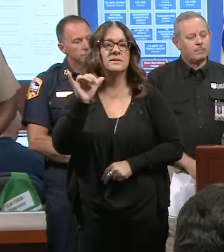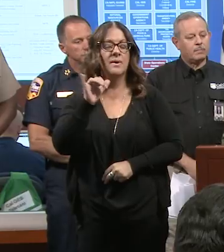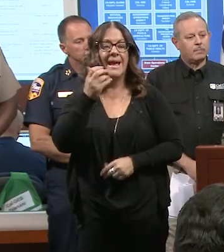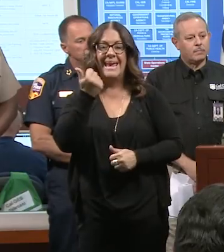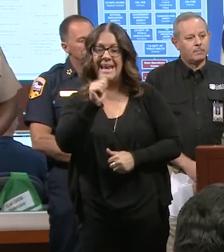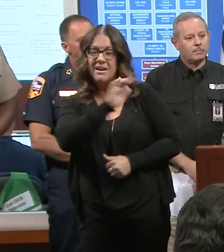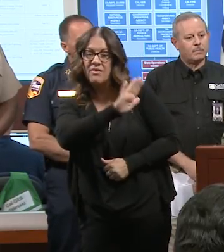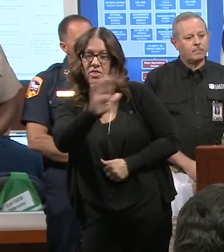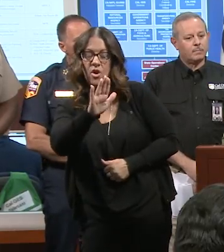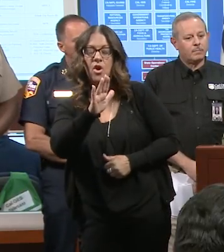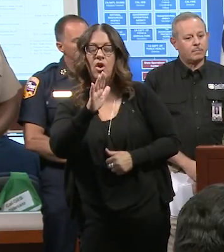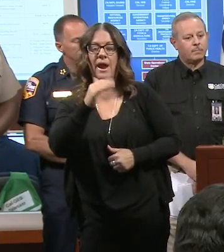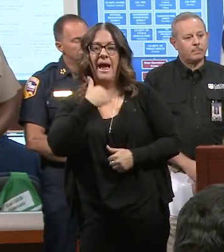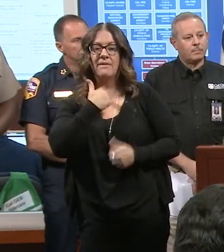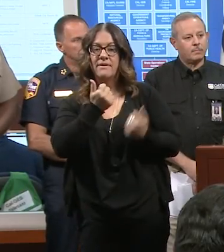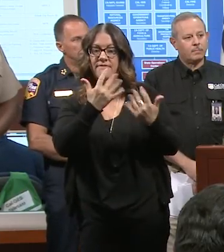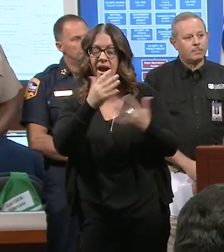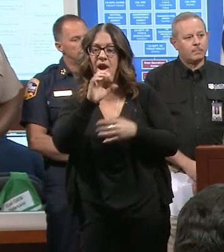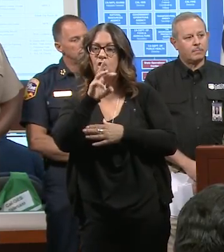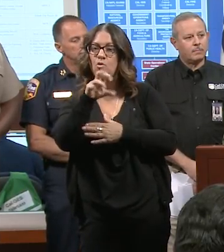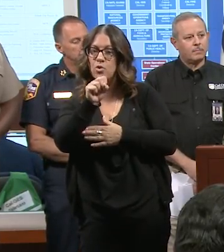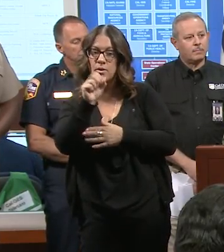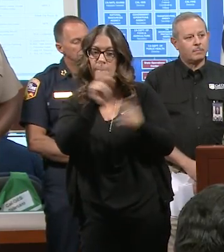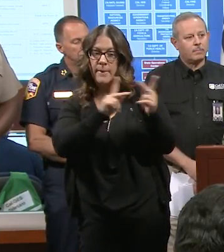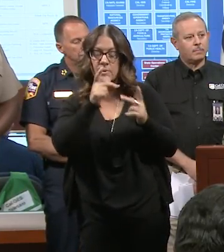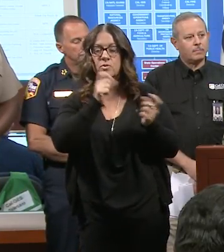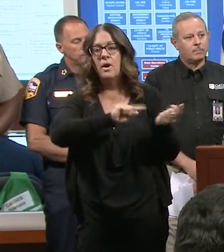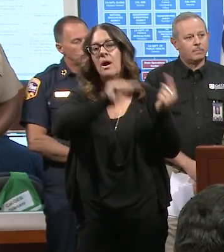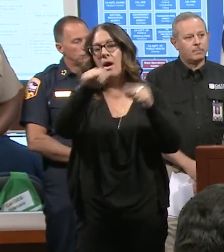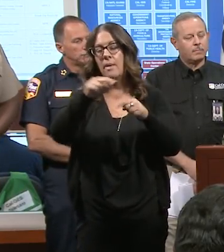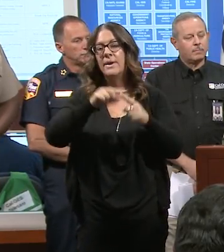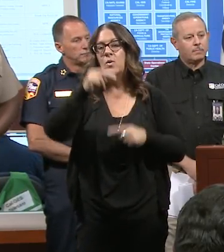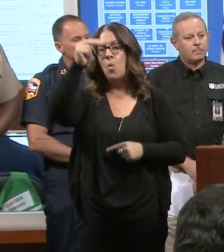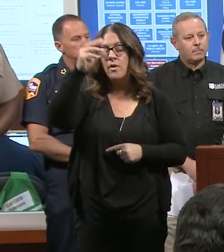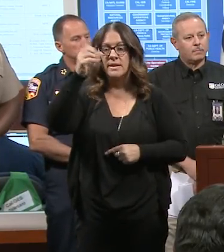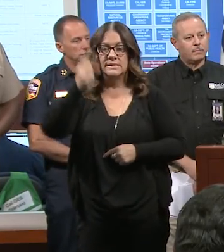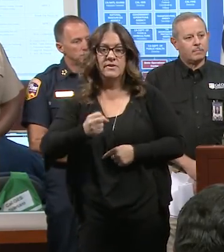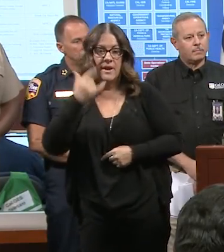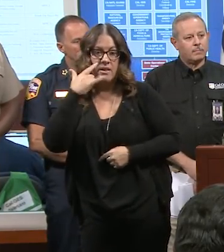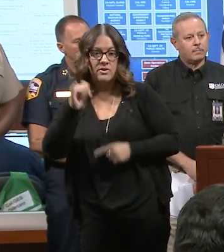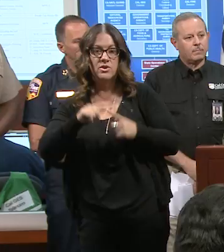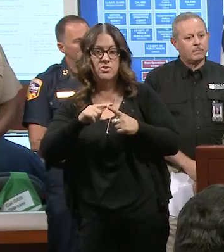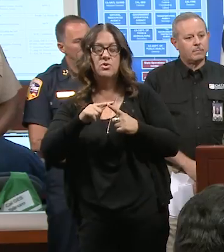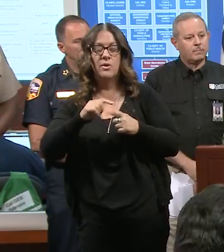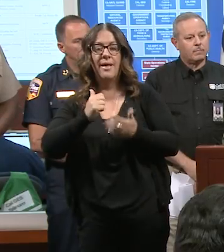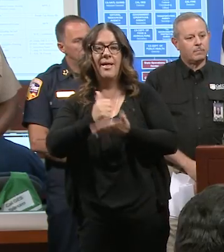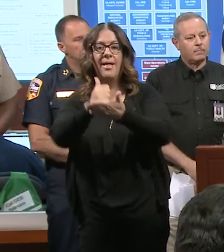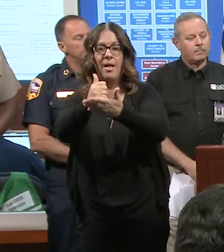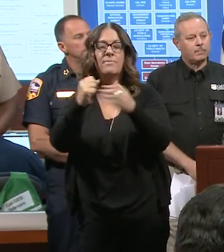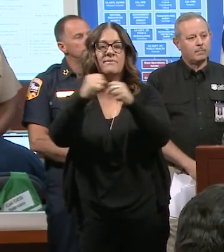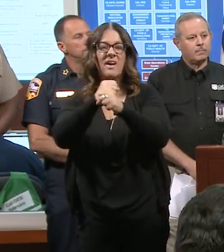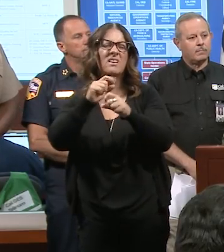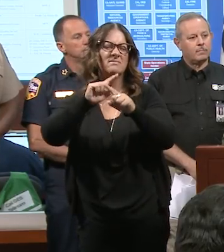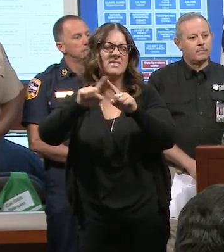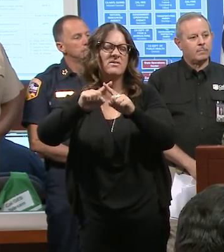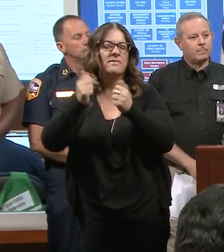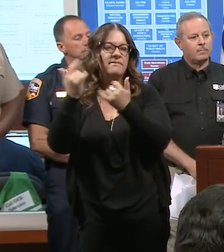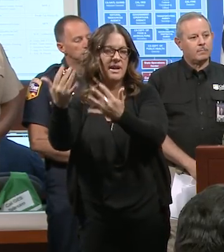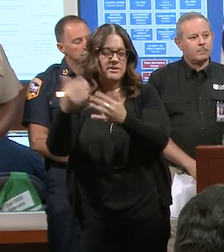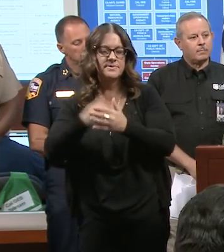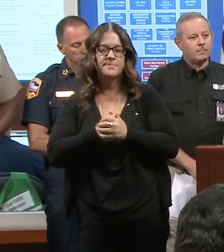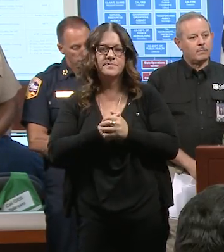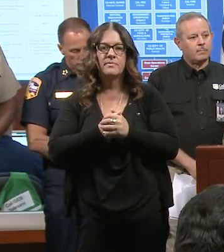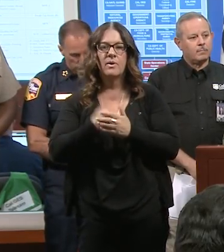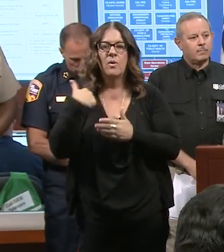have either into Northern California or to fight fires in Southern California. We're also flying two MQ-9